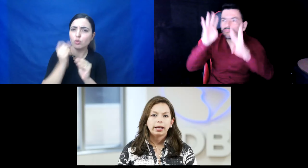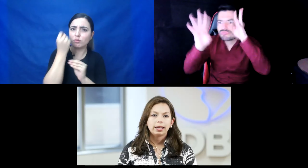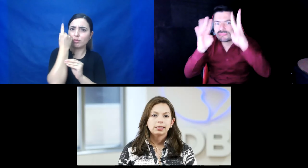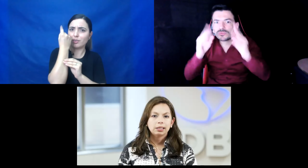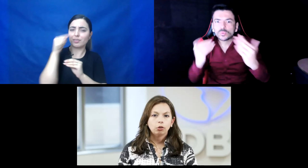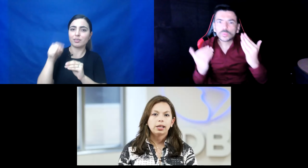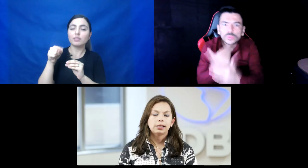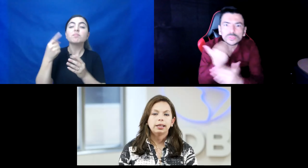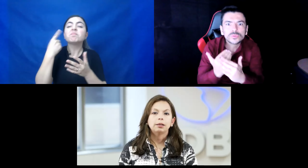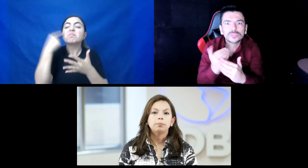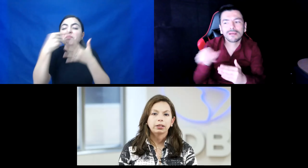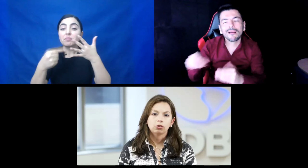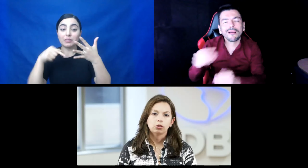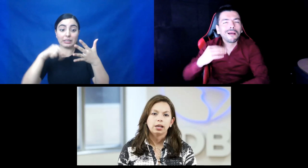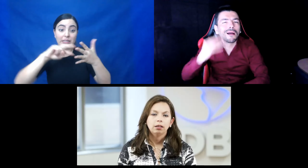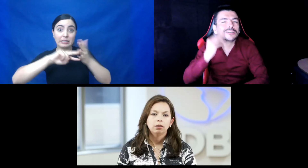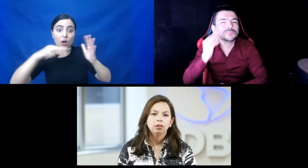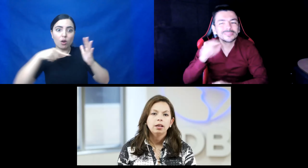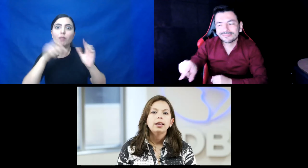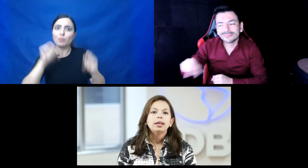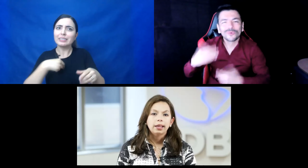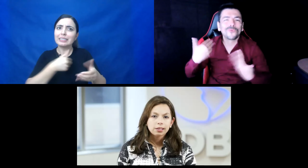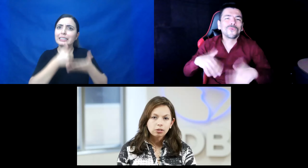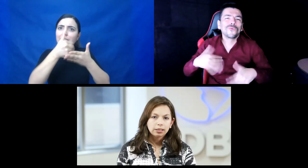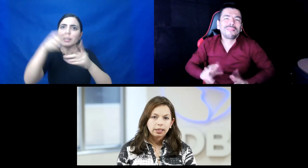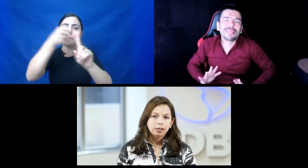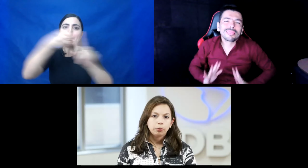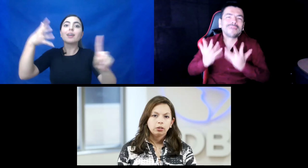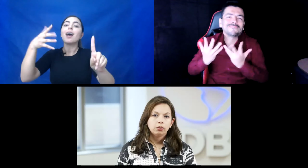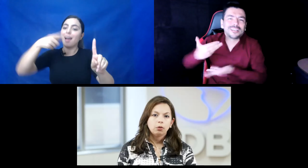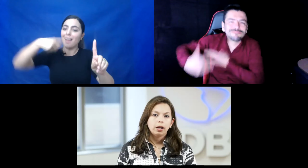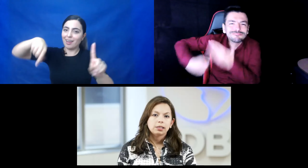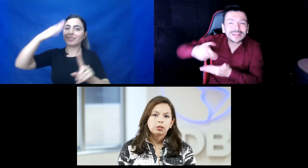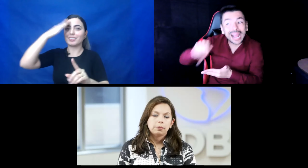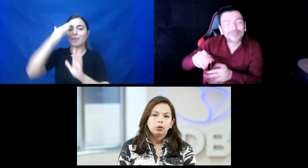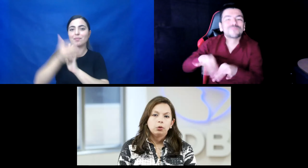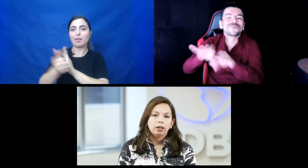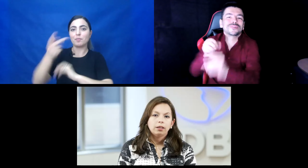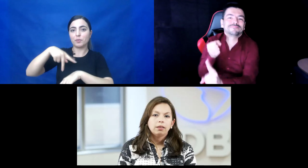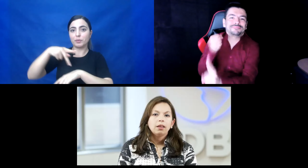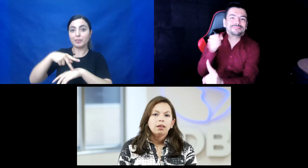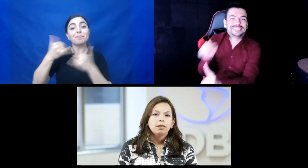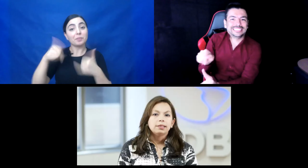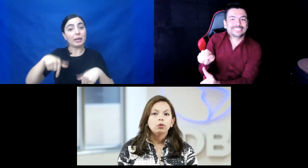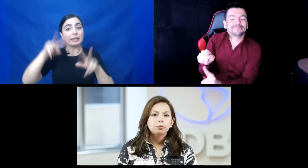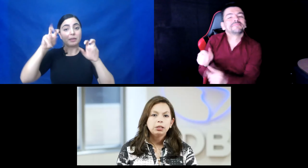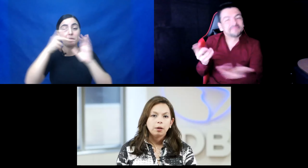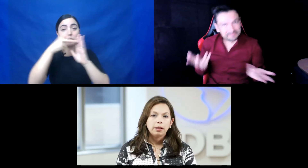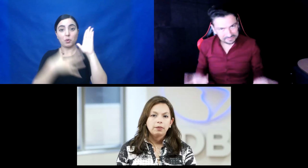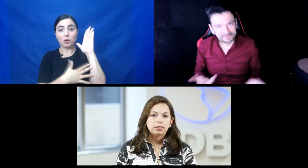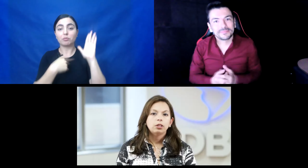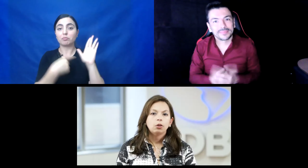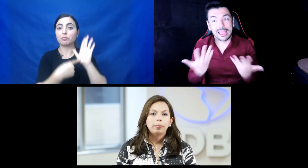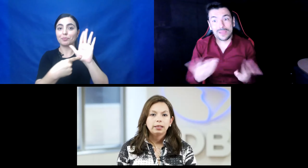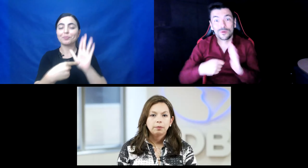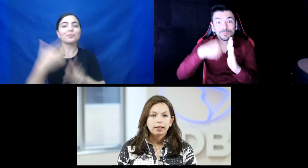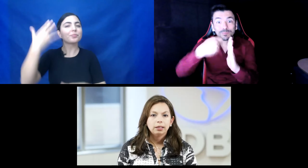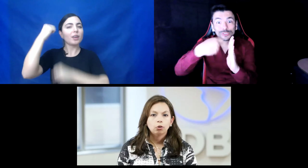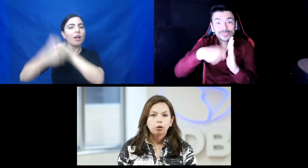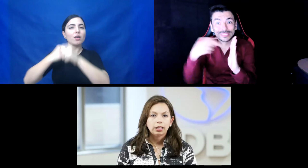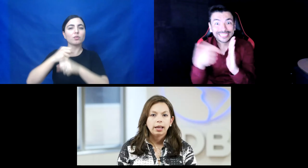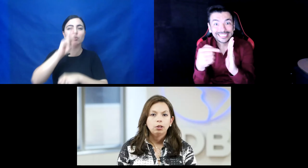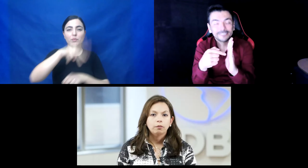unique knowledge of what reality they live, and they know better than anyone what they need to create real social impact. And that's what